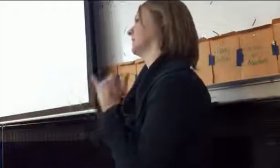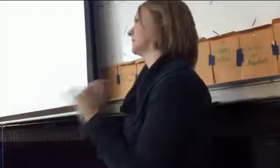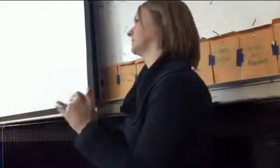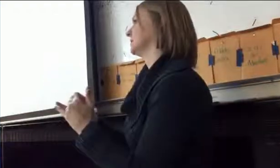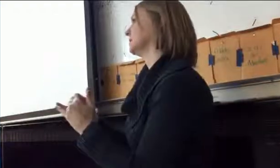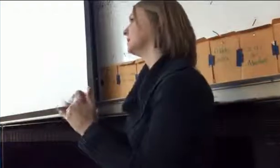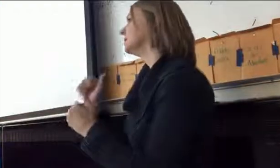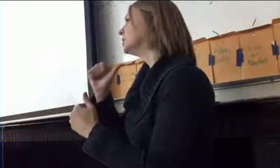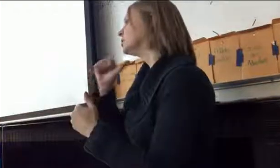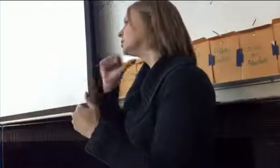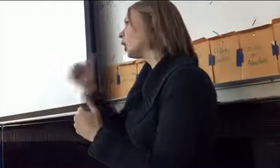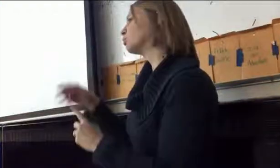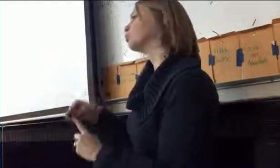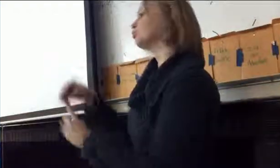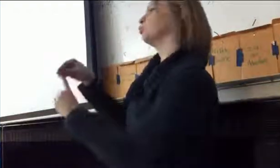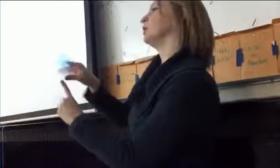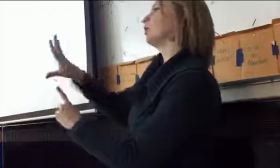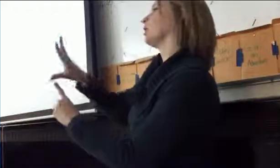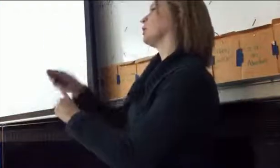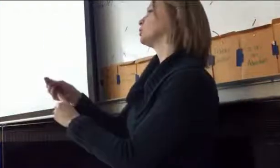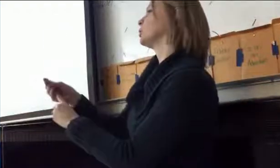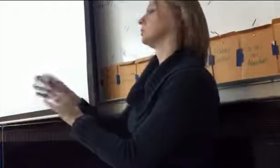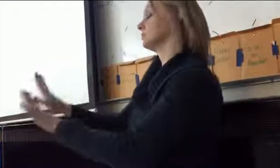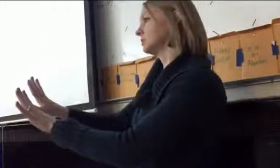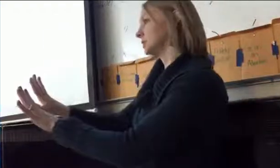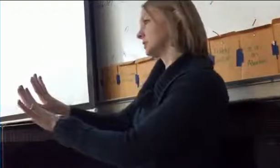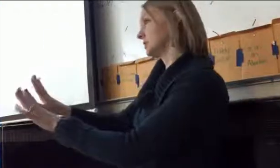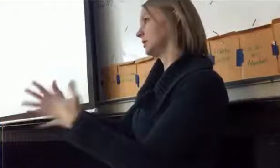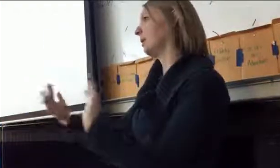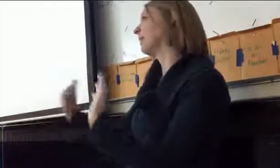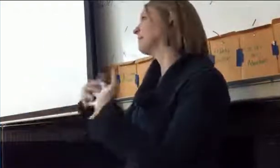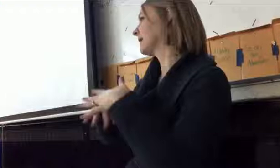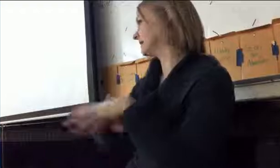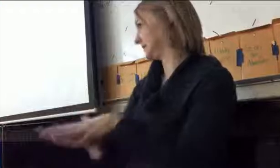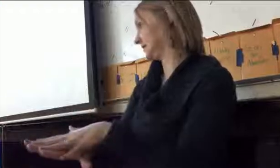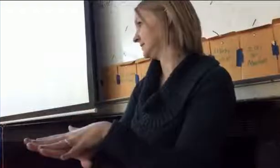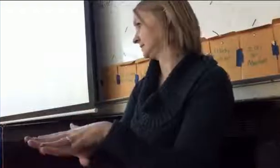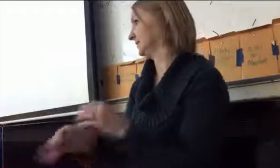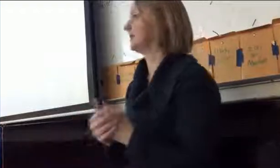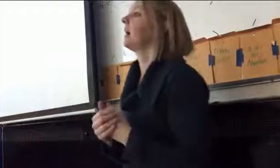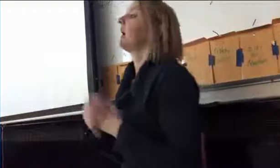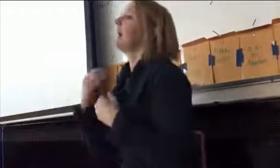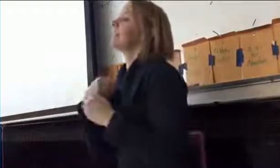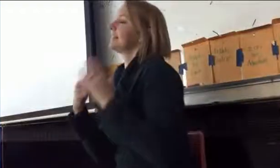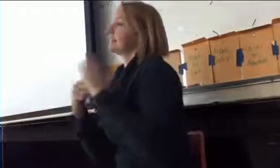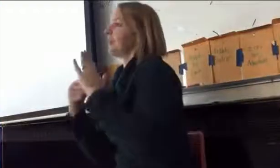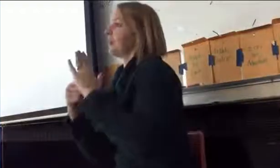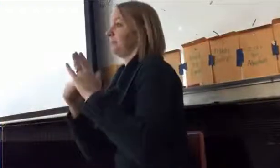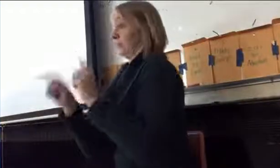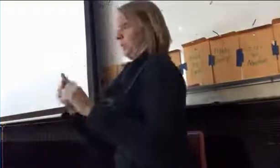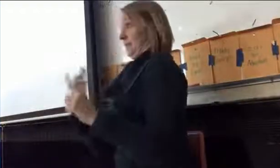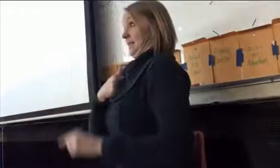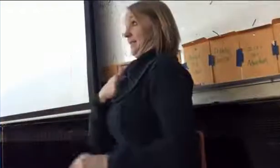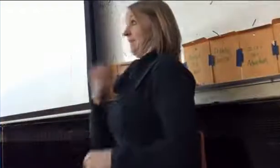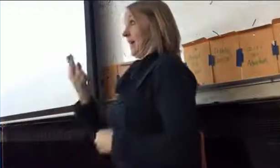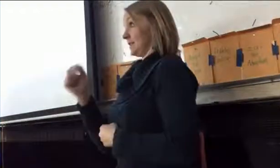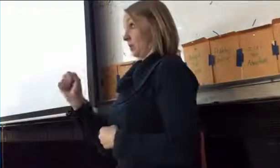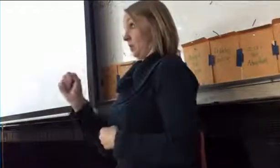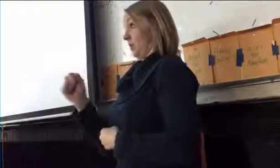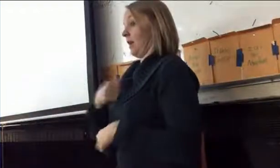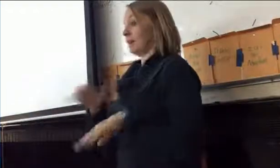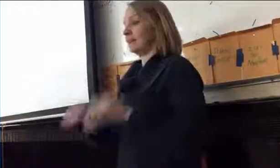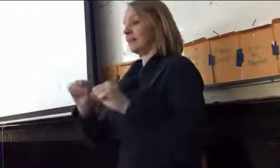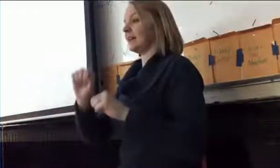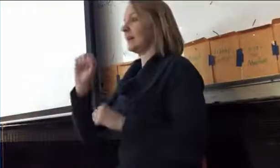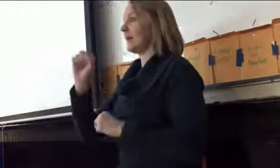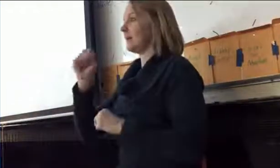in. Assimilate. Become an American. Let me give you an example. So, when I was in high school, I was taking AP